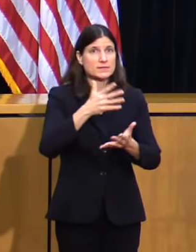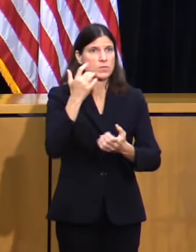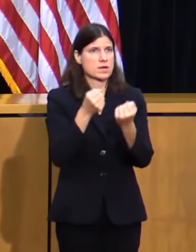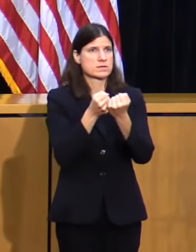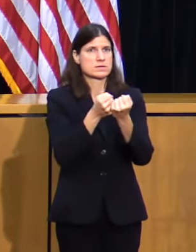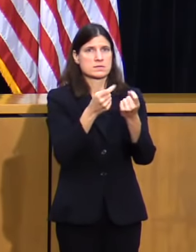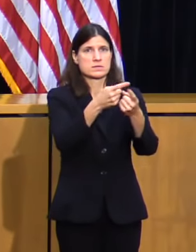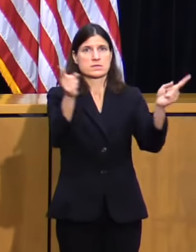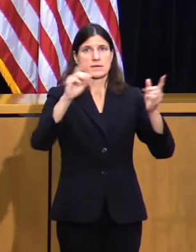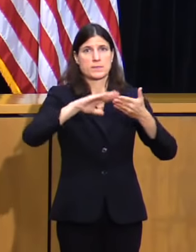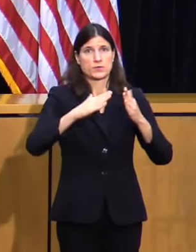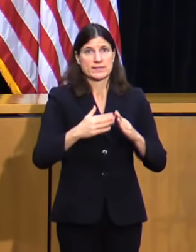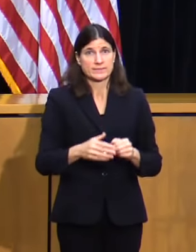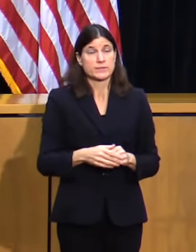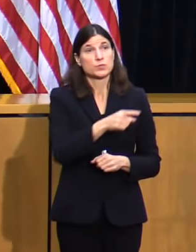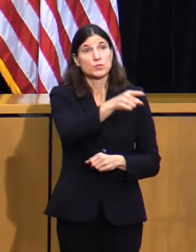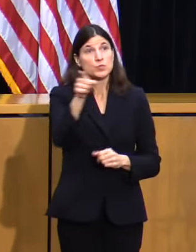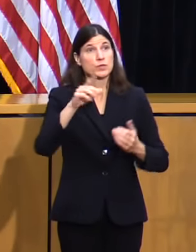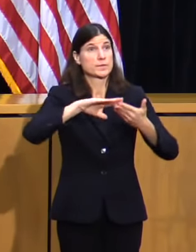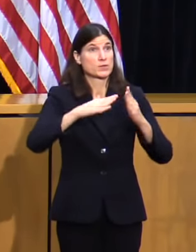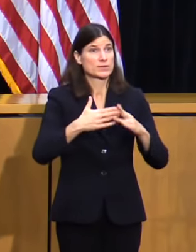spread of this virus.